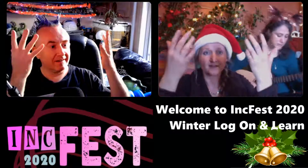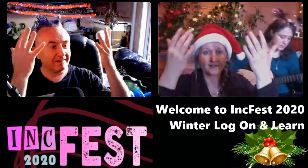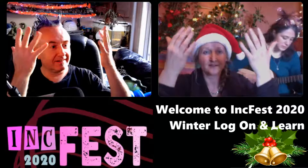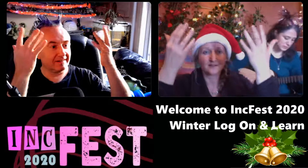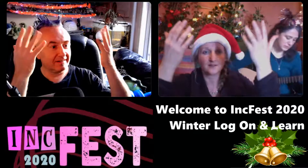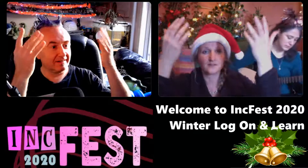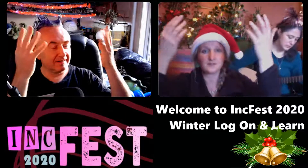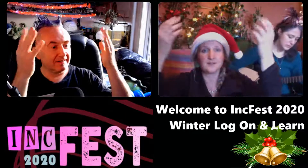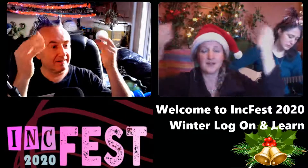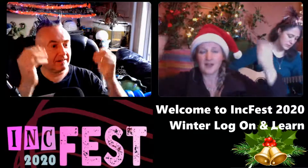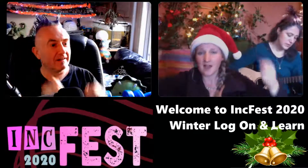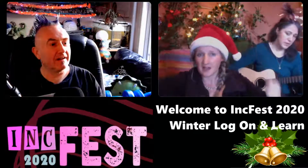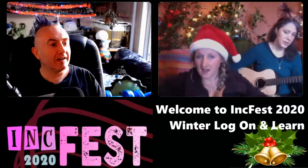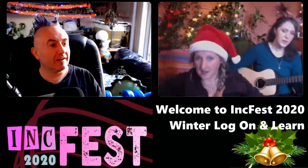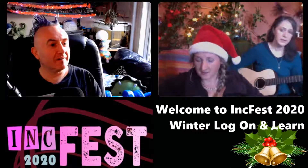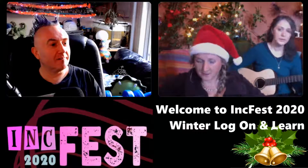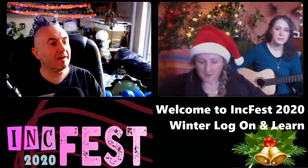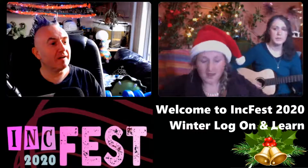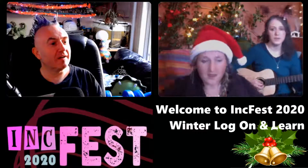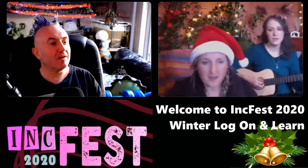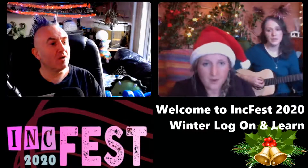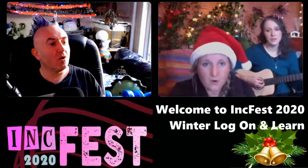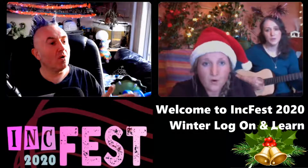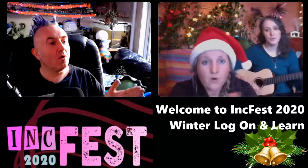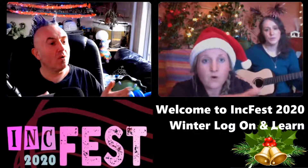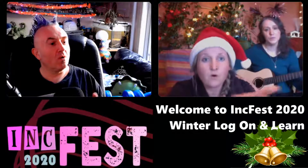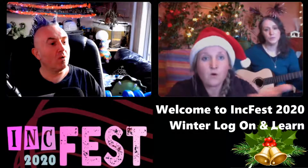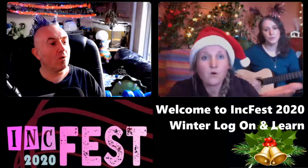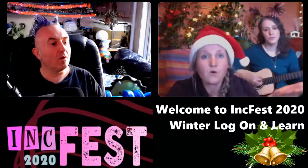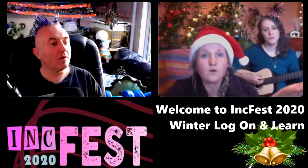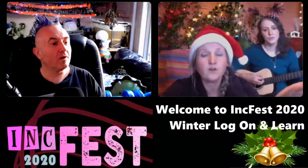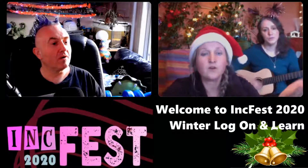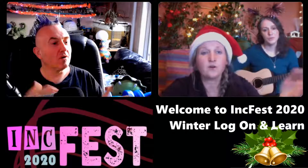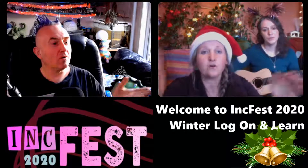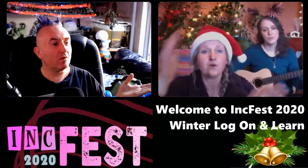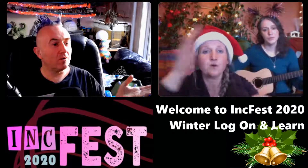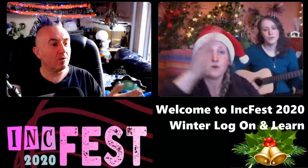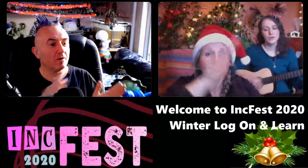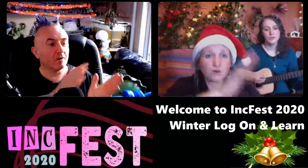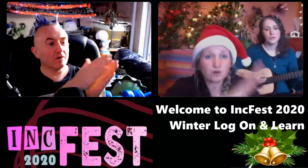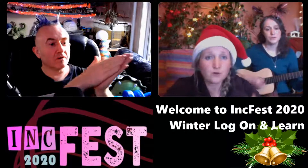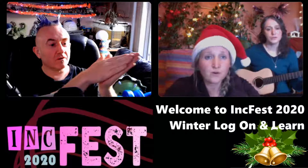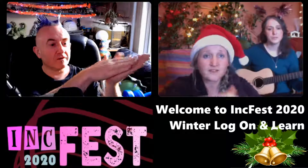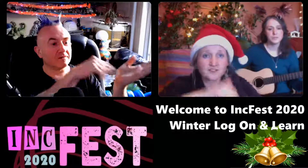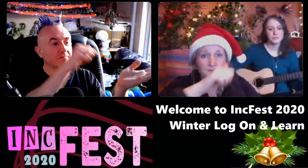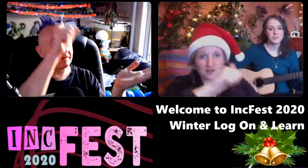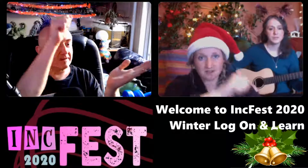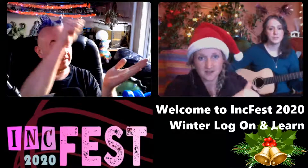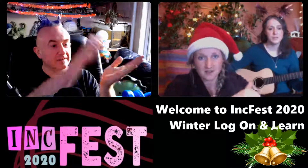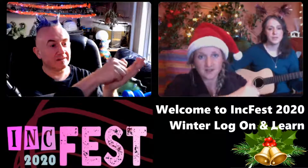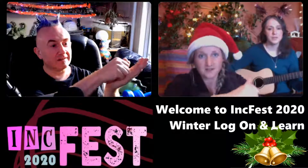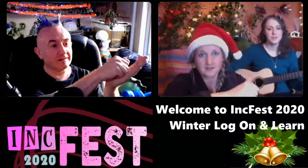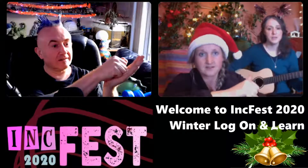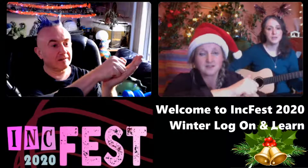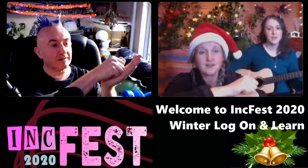bright, and may all your Christmases